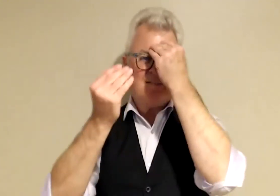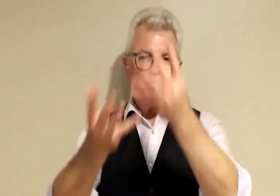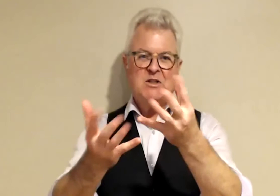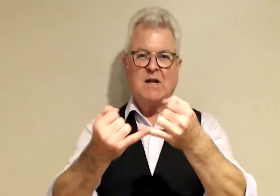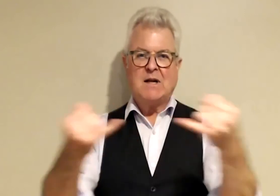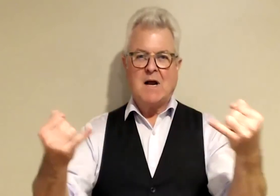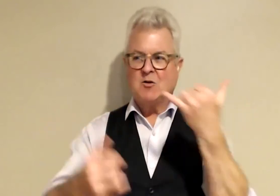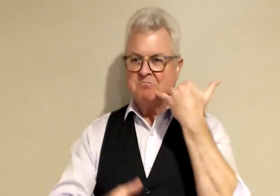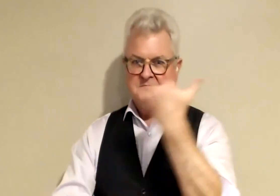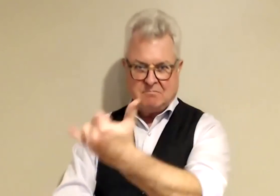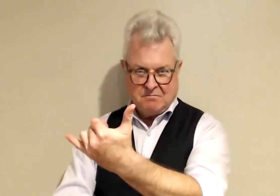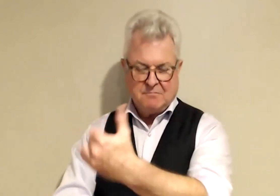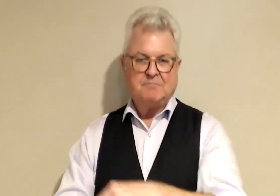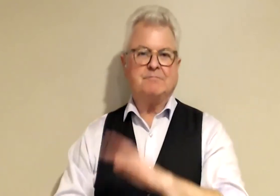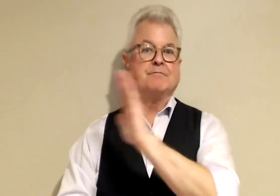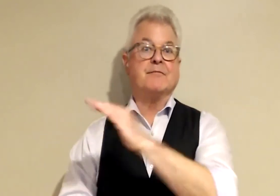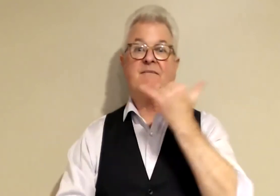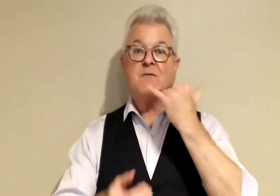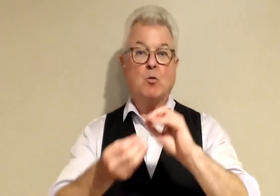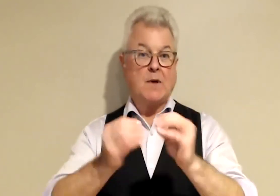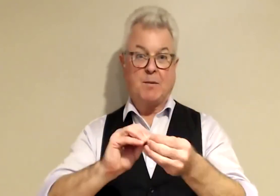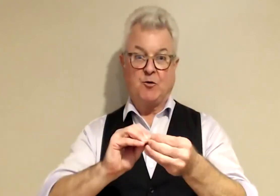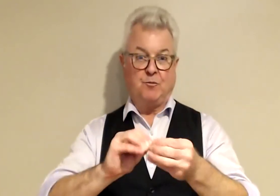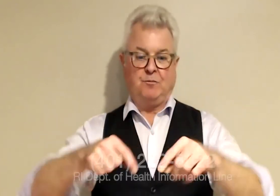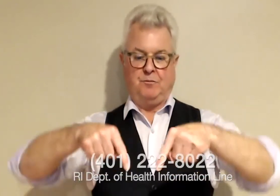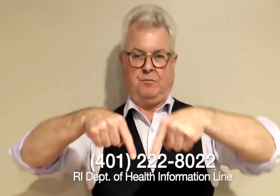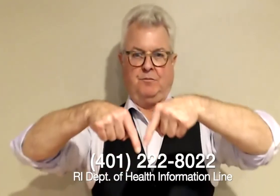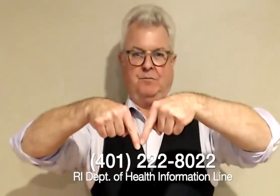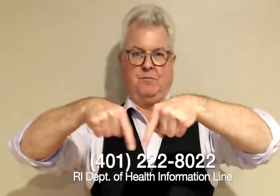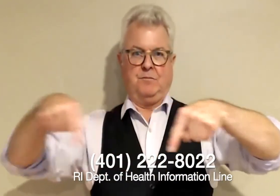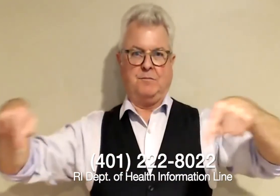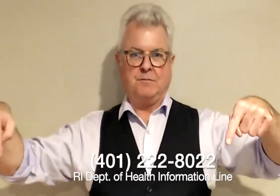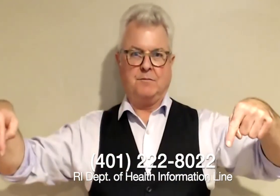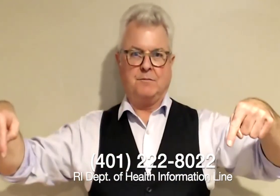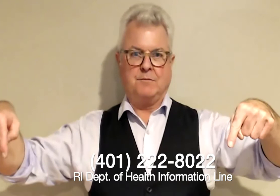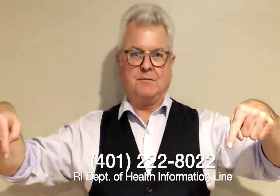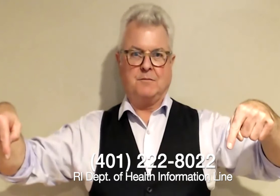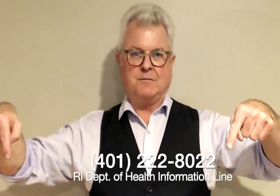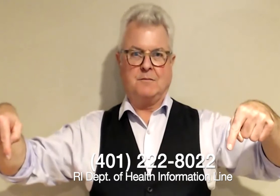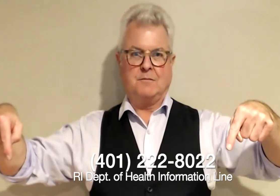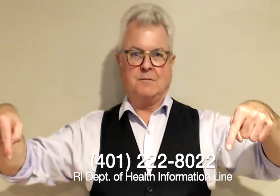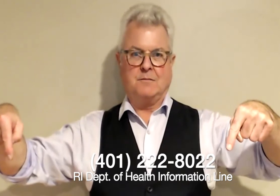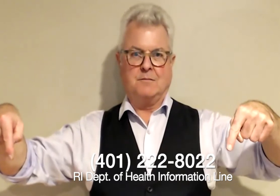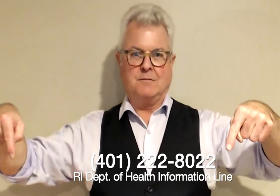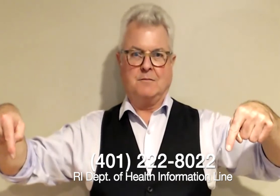Or you can call their information line, which is also listed below. Their number is as follows.